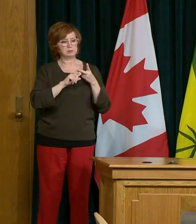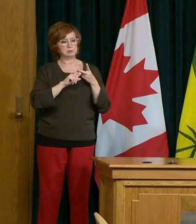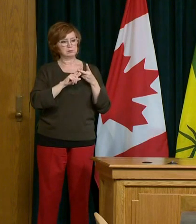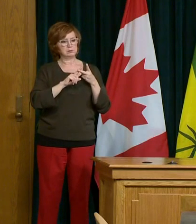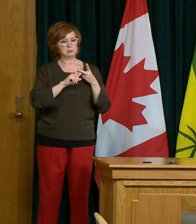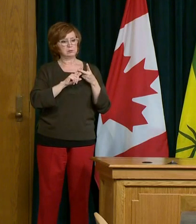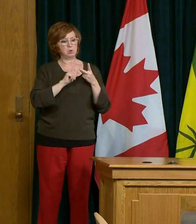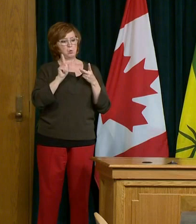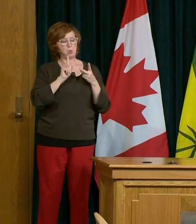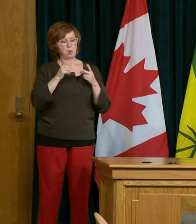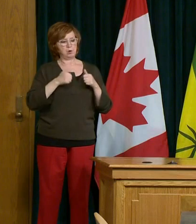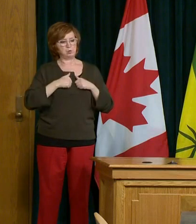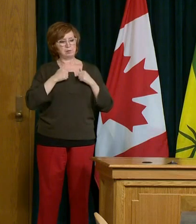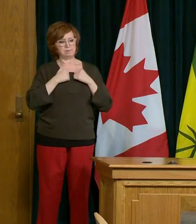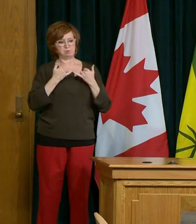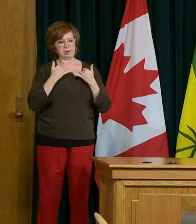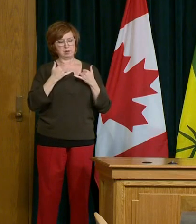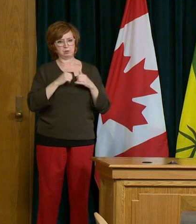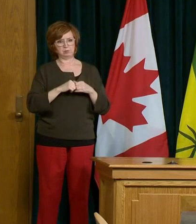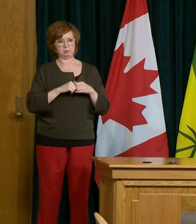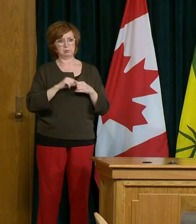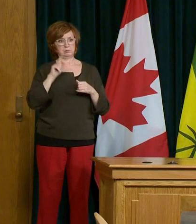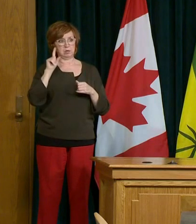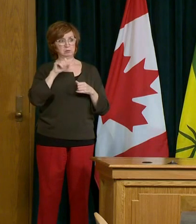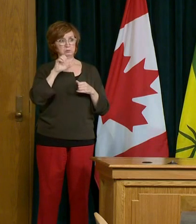Scott or Susan, if you have any comments on that.